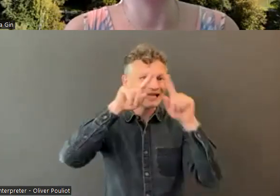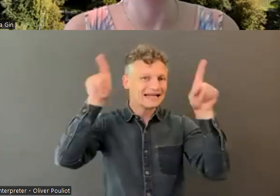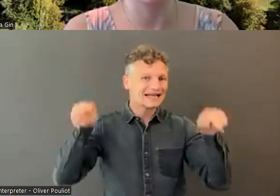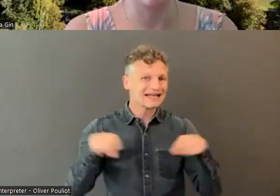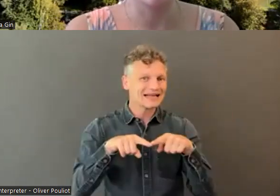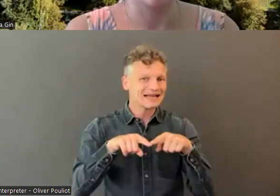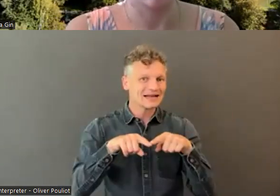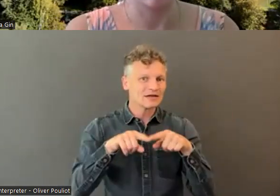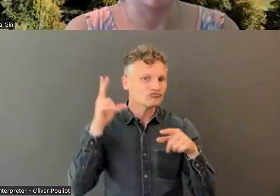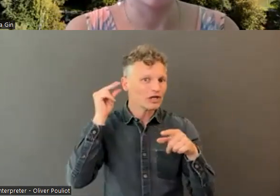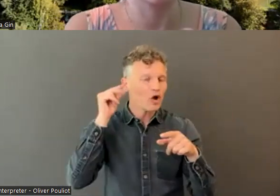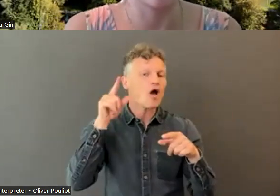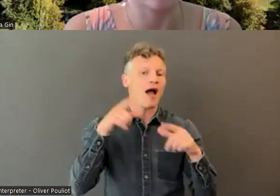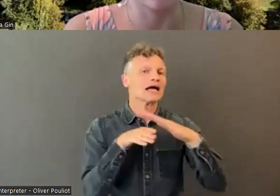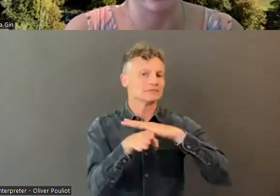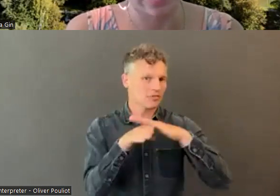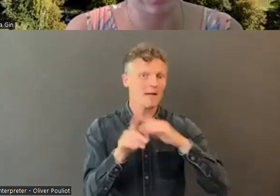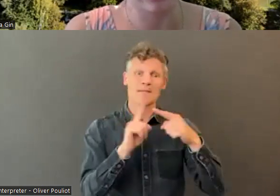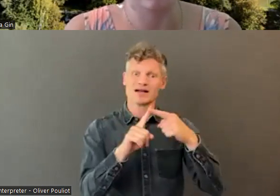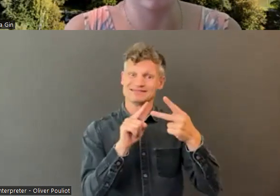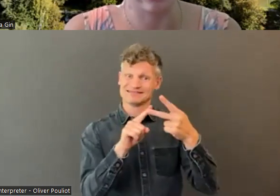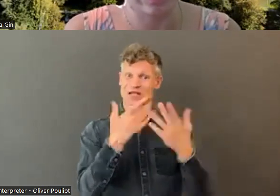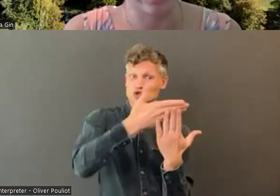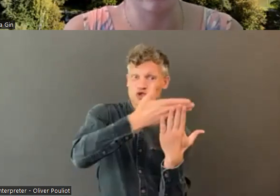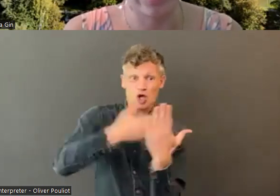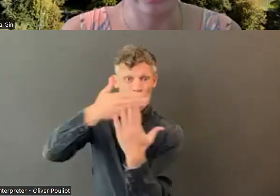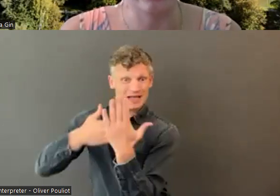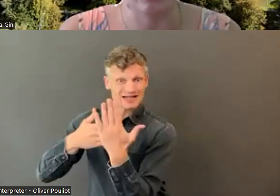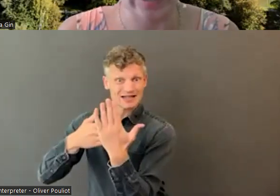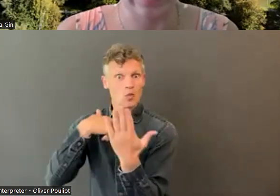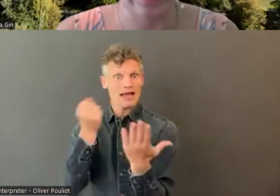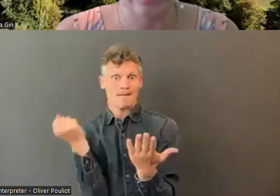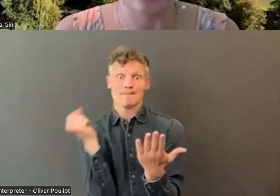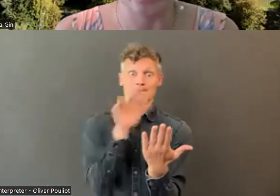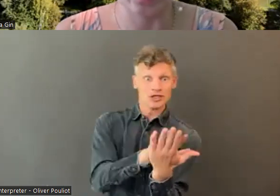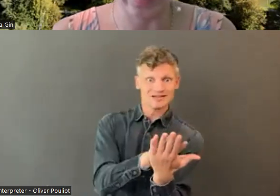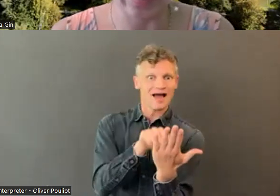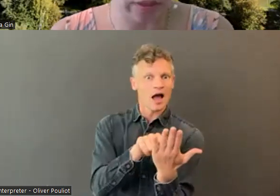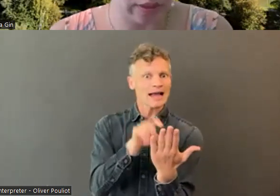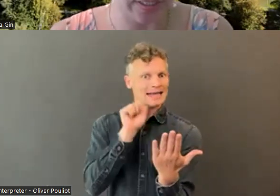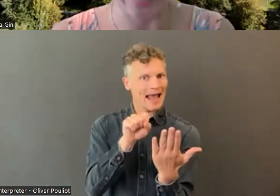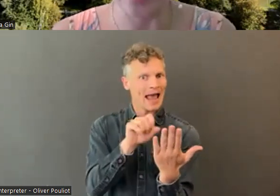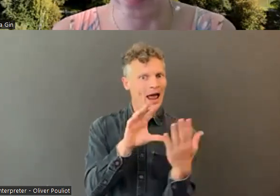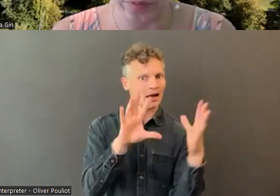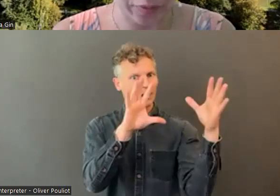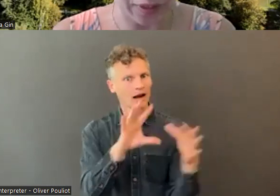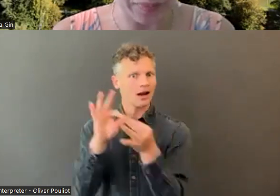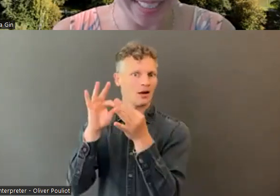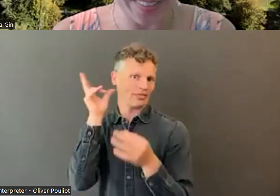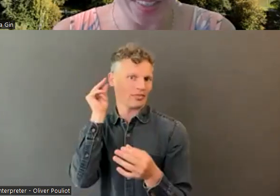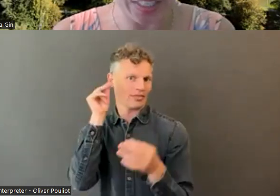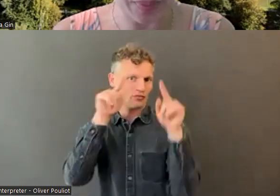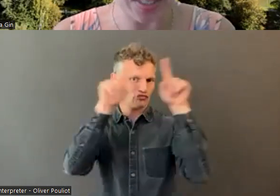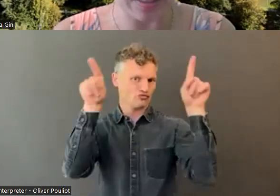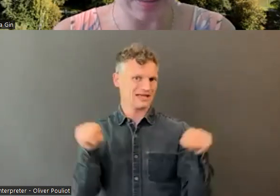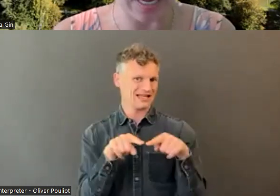that we upload are designed in an accessible, screen reader friendly way. So that's the second of the elements that I